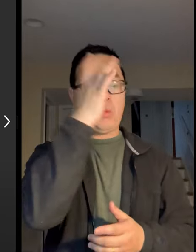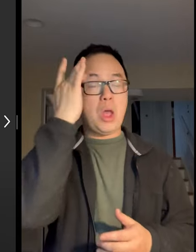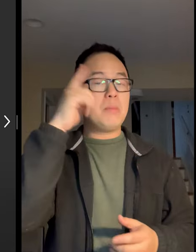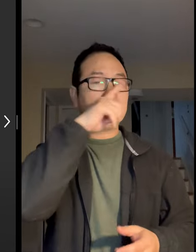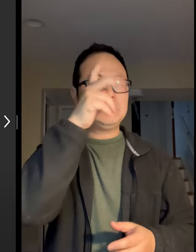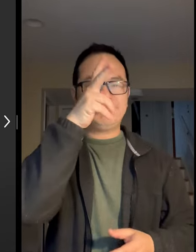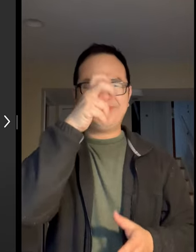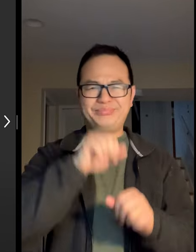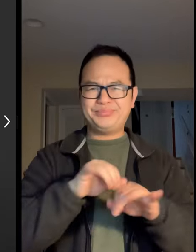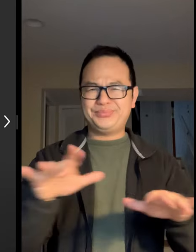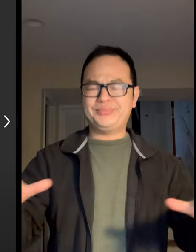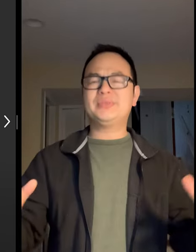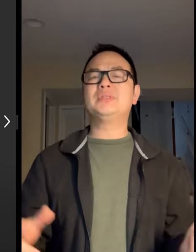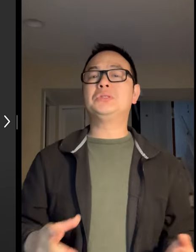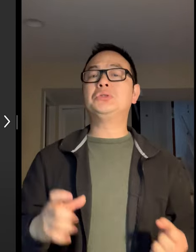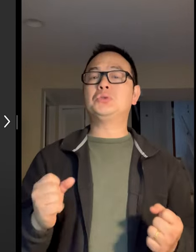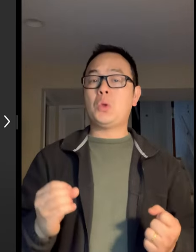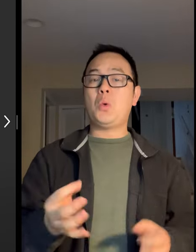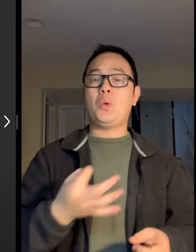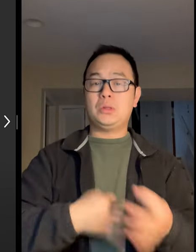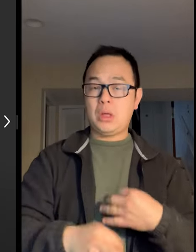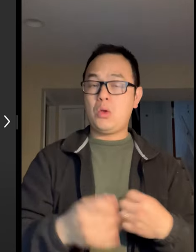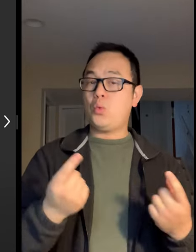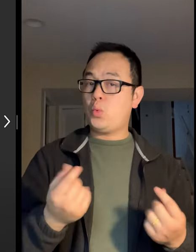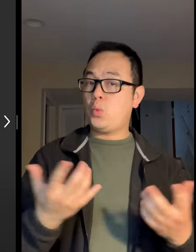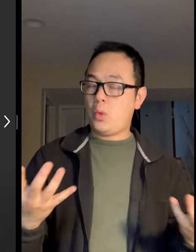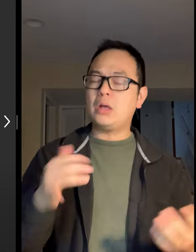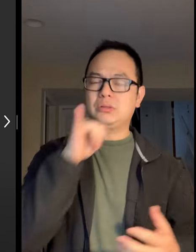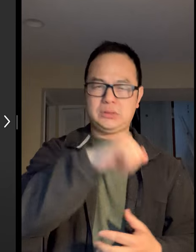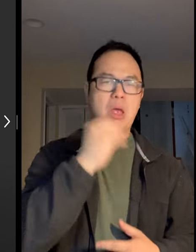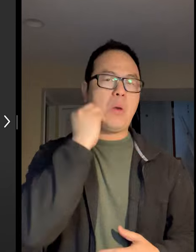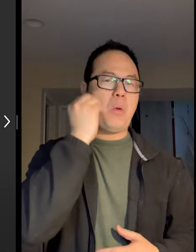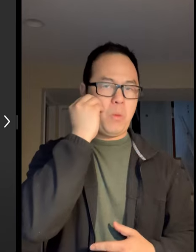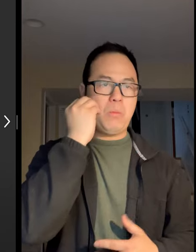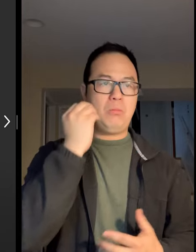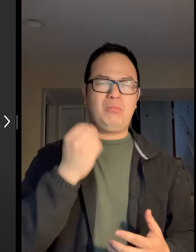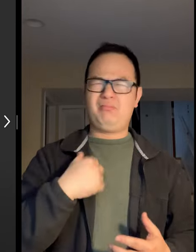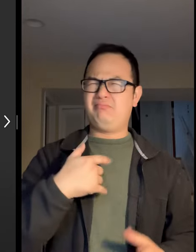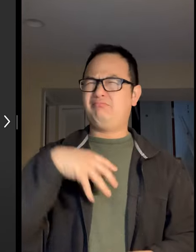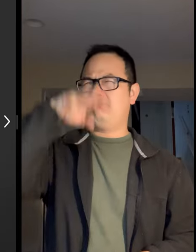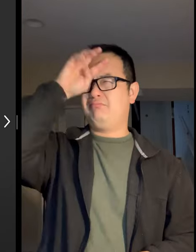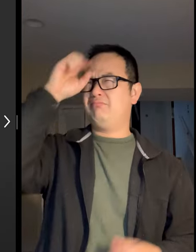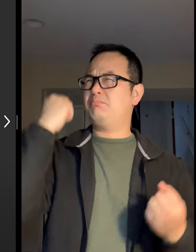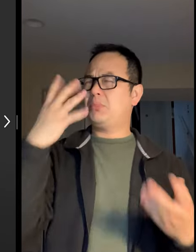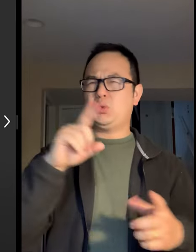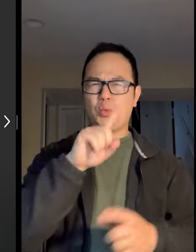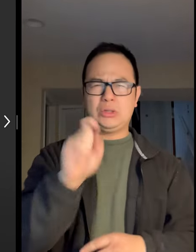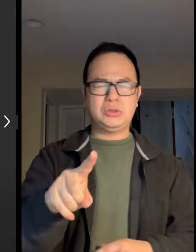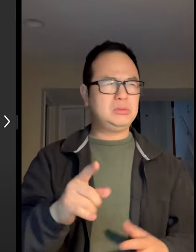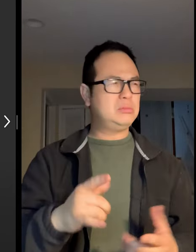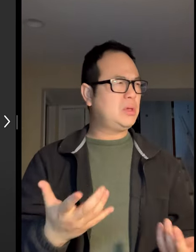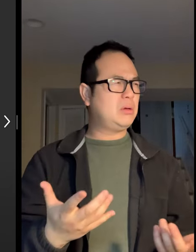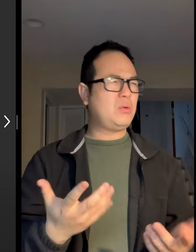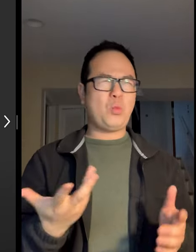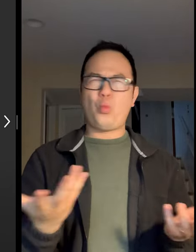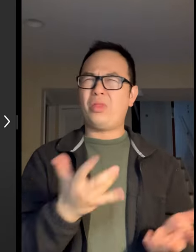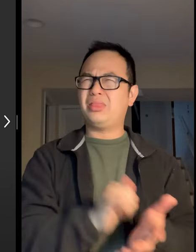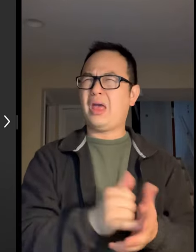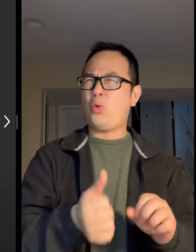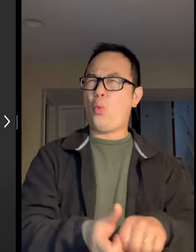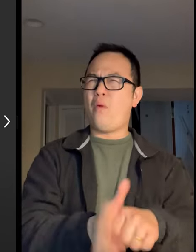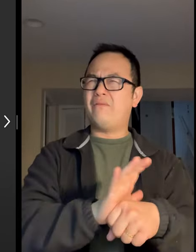we would have to stay home. We had a lot of questions. Questions like, what is COVID-19? Where did it come